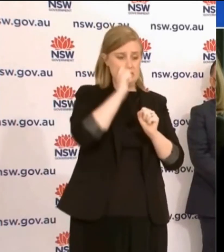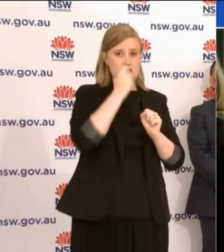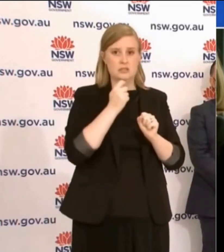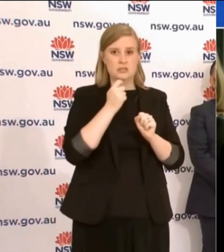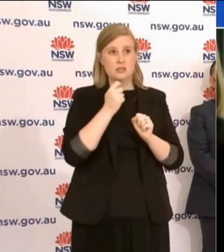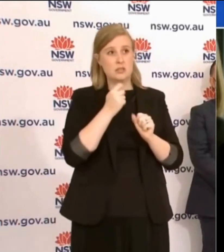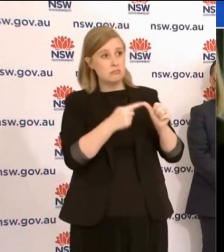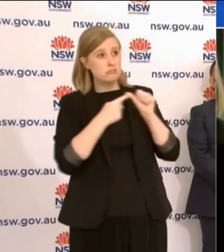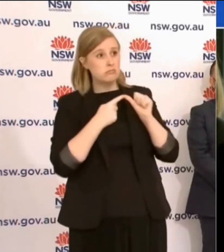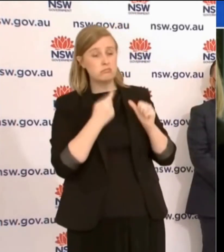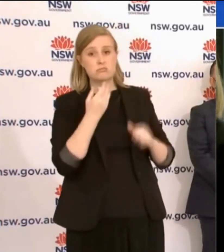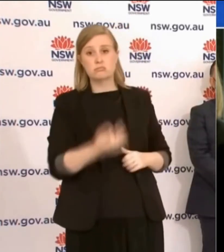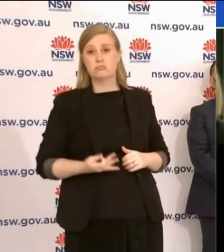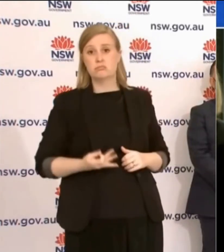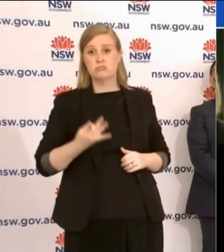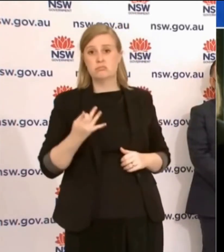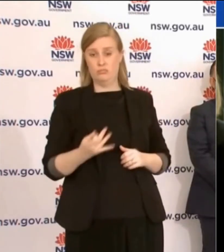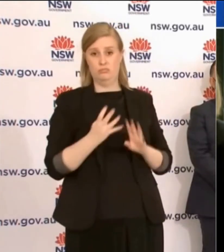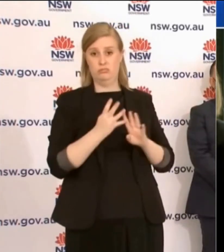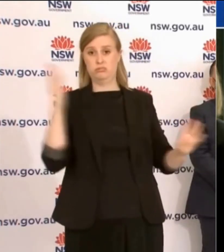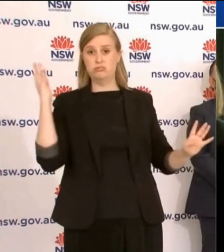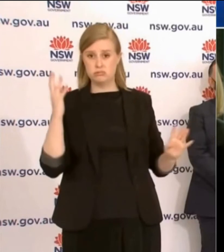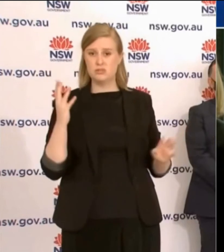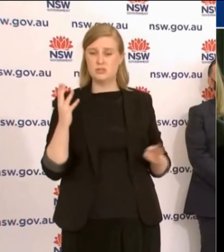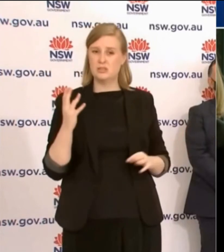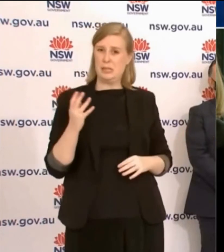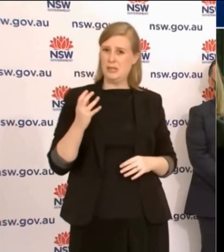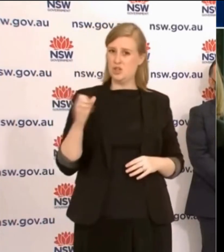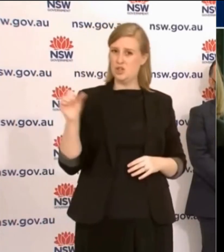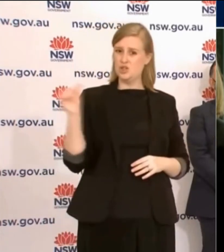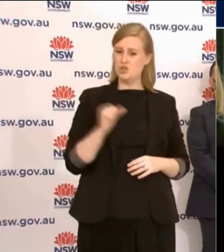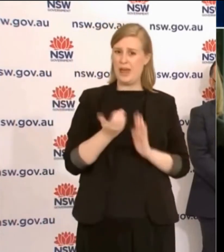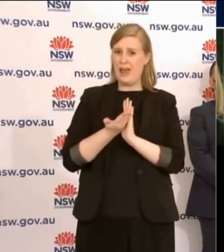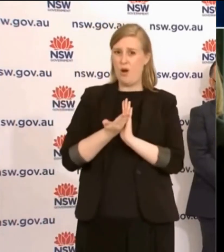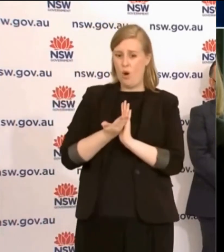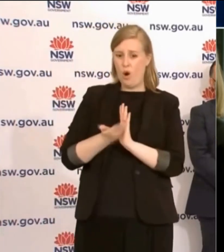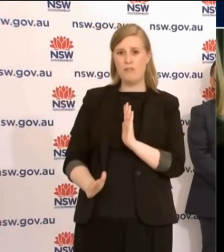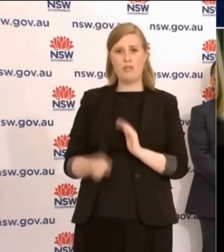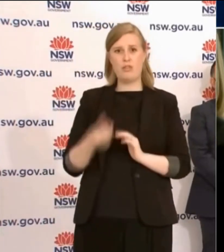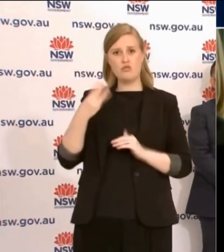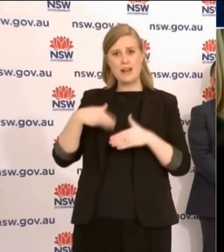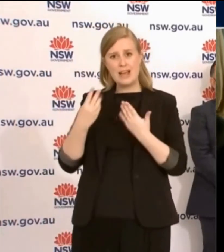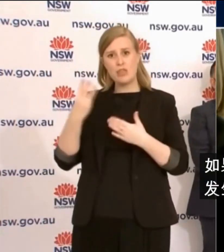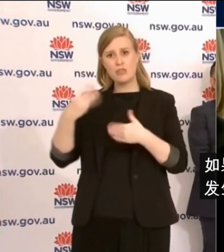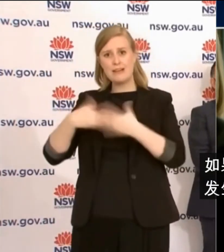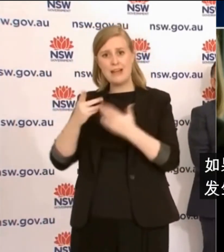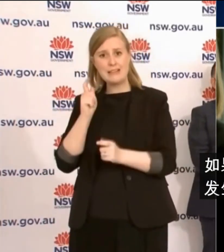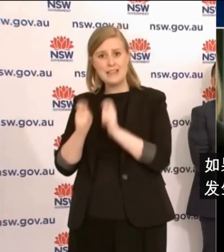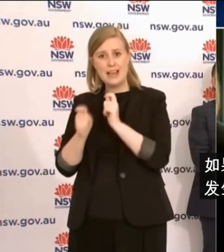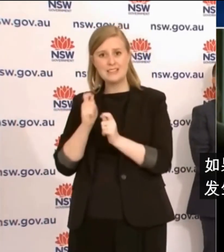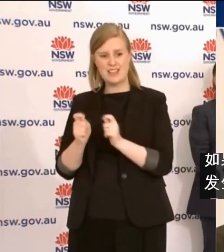but what about asymptomatic essential workers getting regular precautionary tests? A lot of companies are calling for that. Should that be